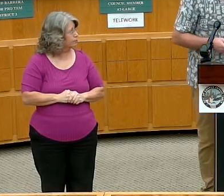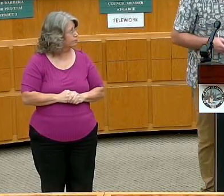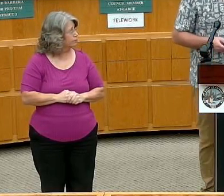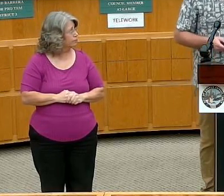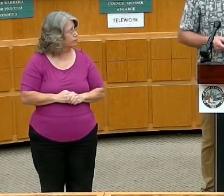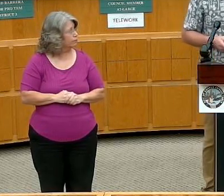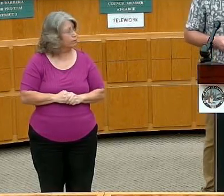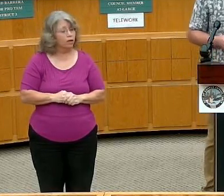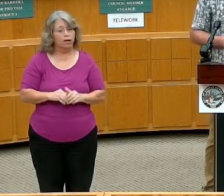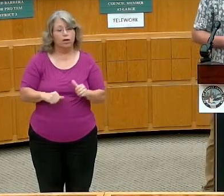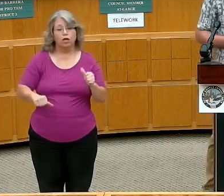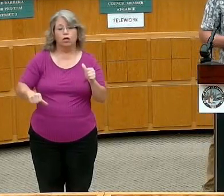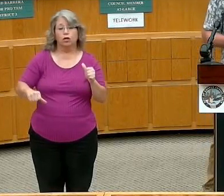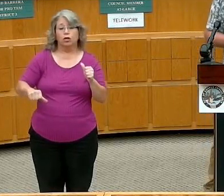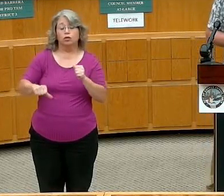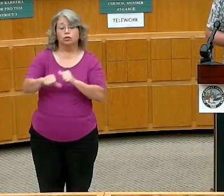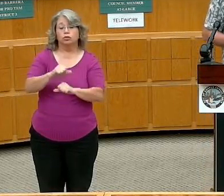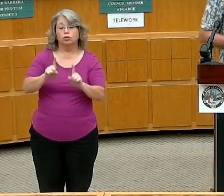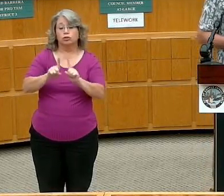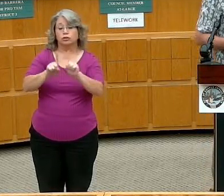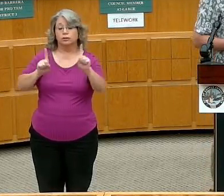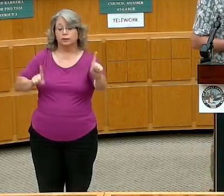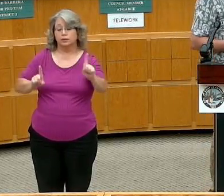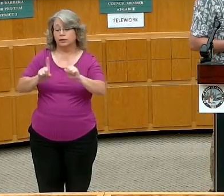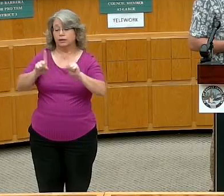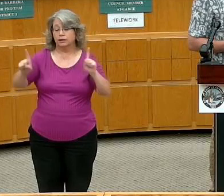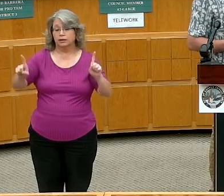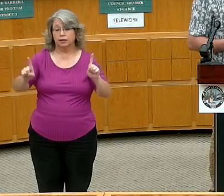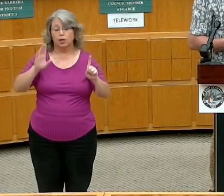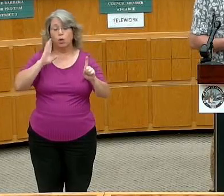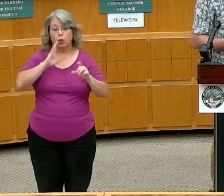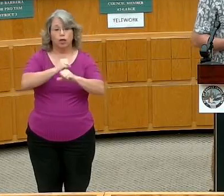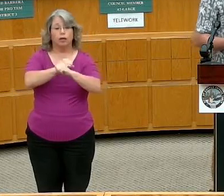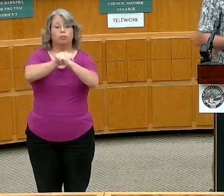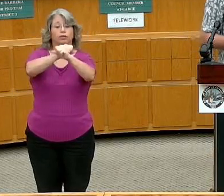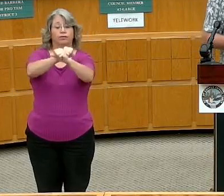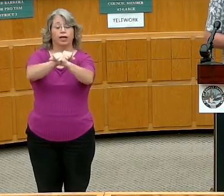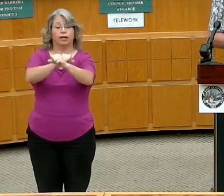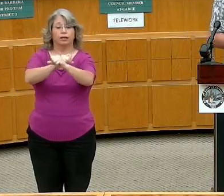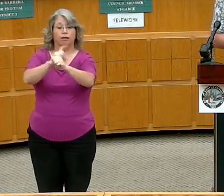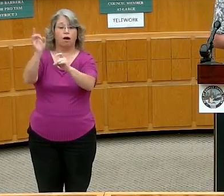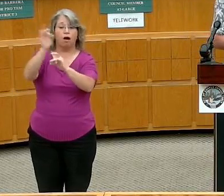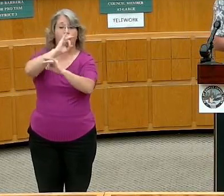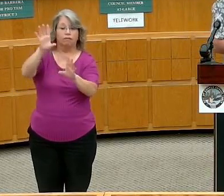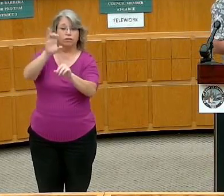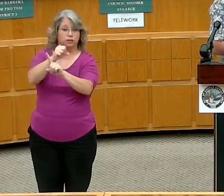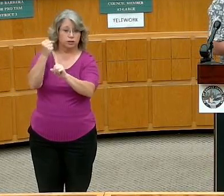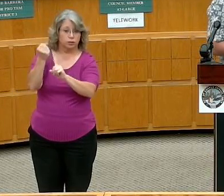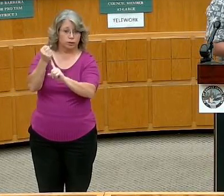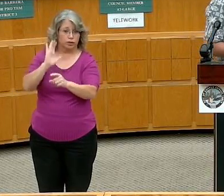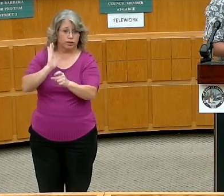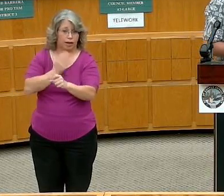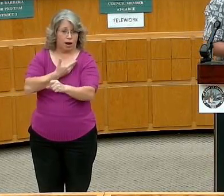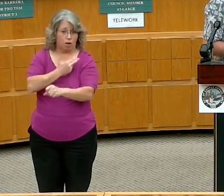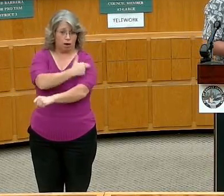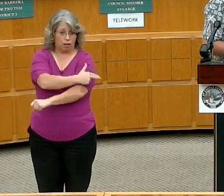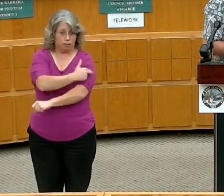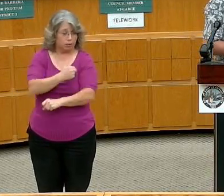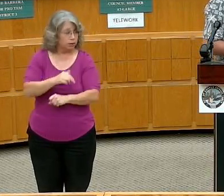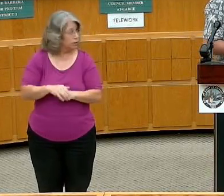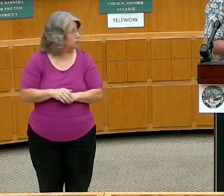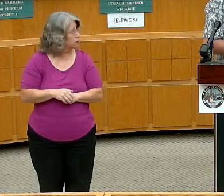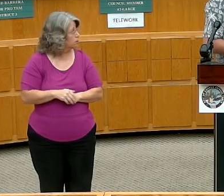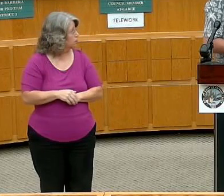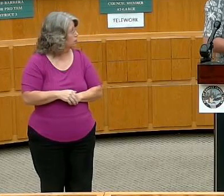going to prevent a disaster at the hospitals. So if you look at this graph, you're calibrated to it now. It's just like the last one, except here we have the